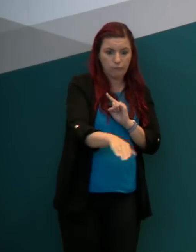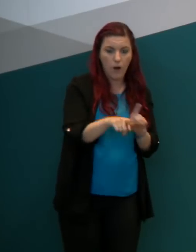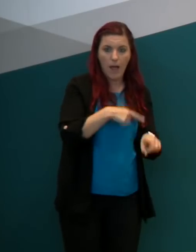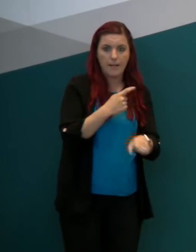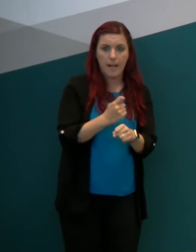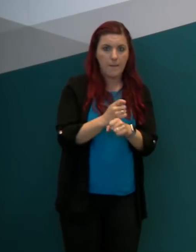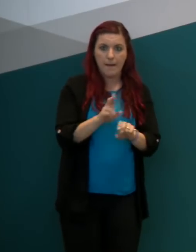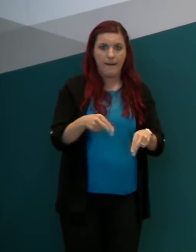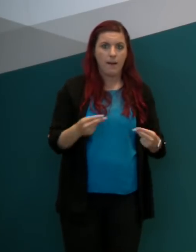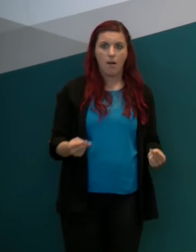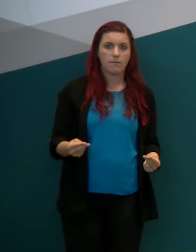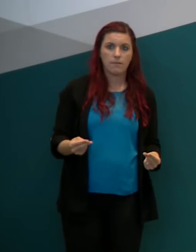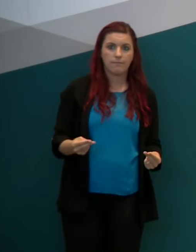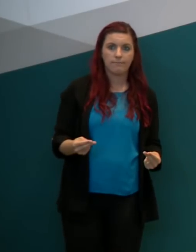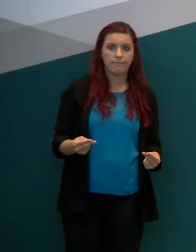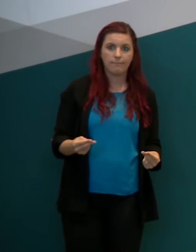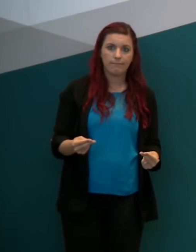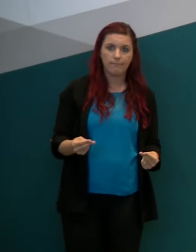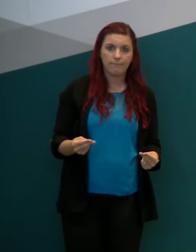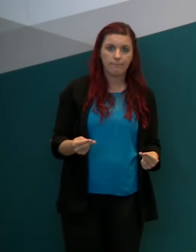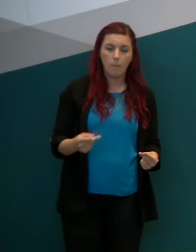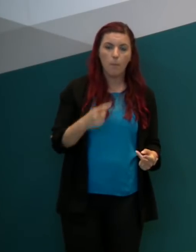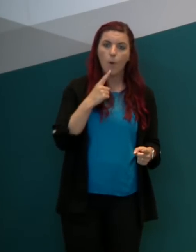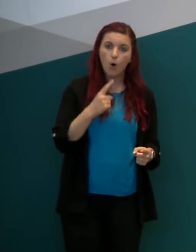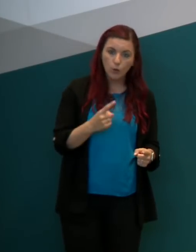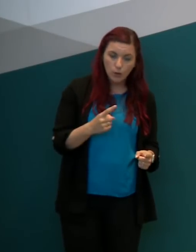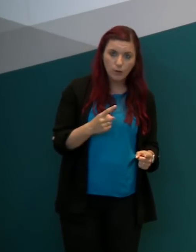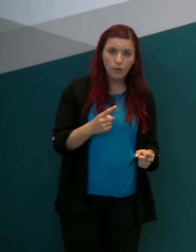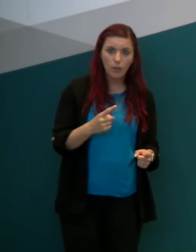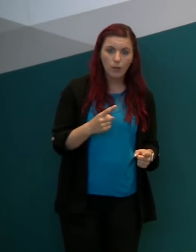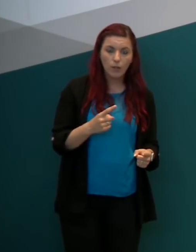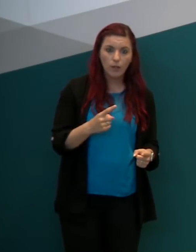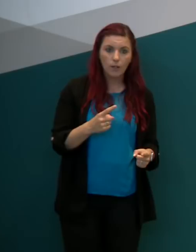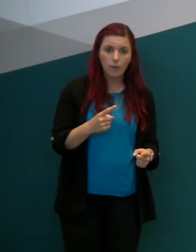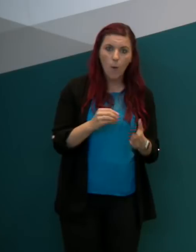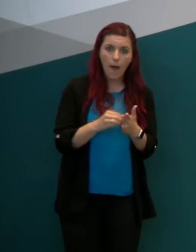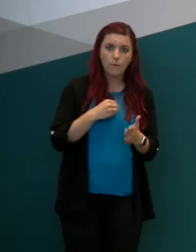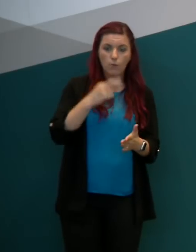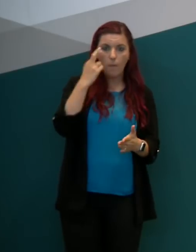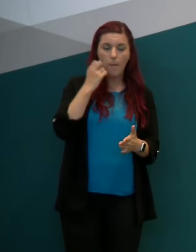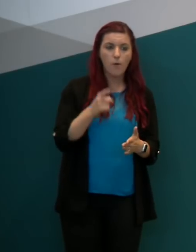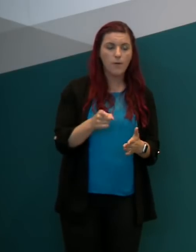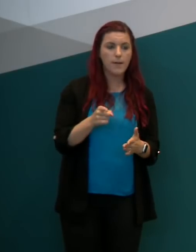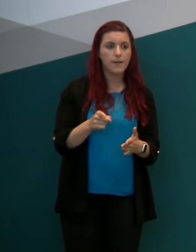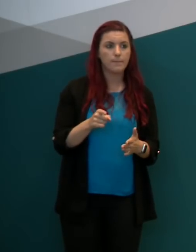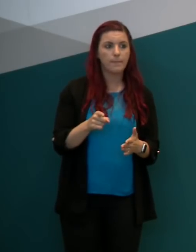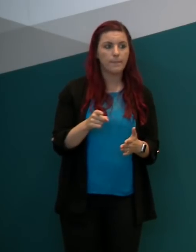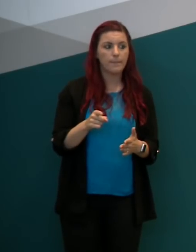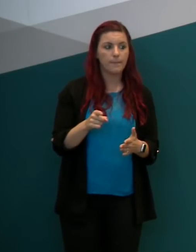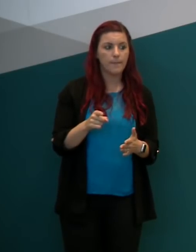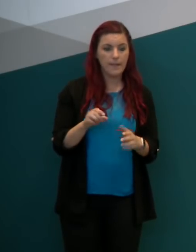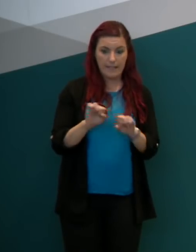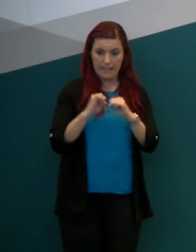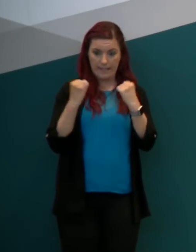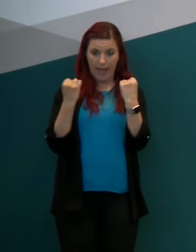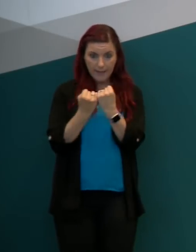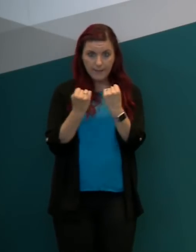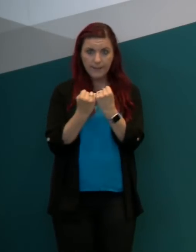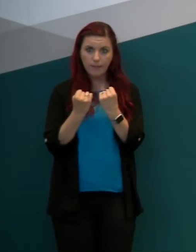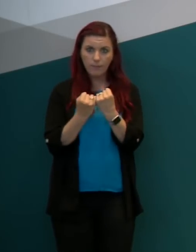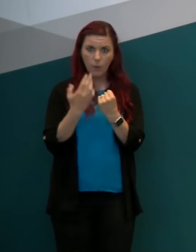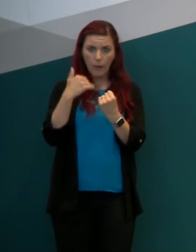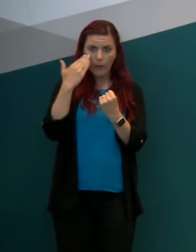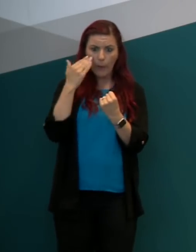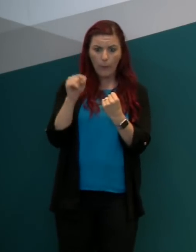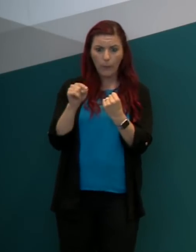long and extended periods of time. But no more than, if you like, society in general, we know